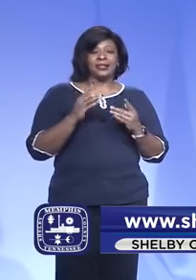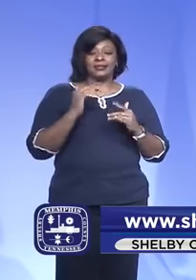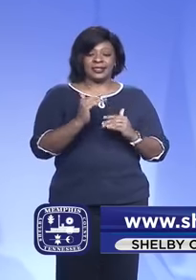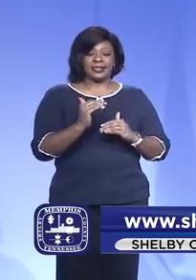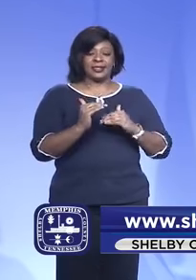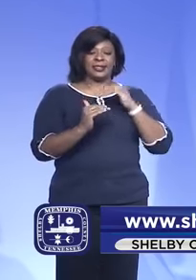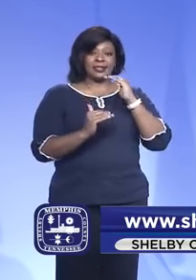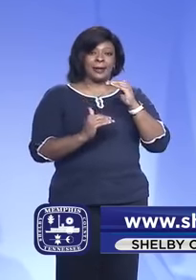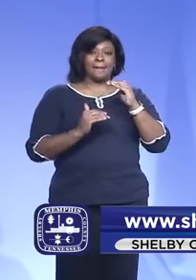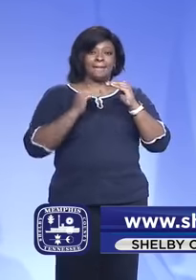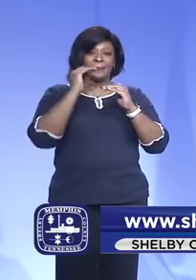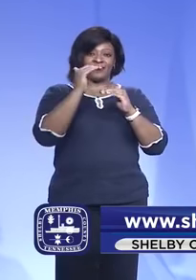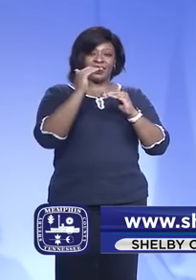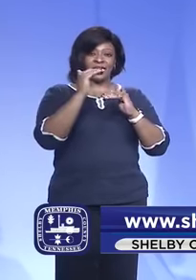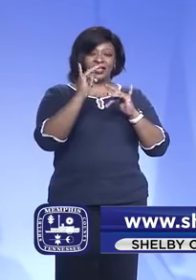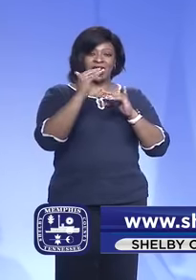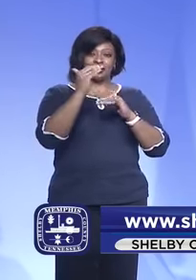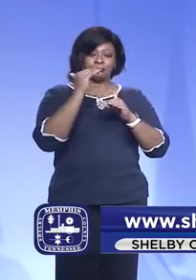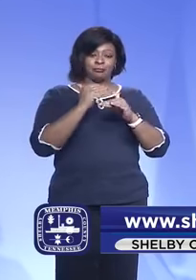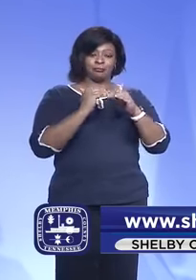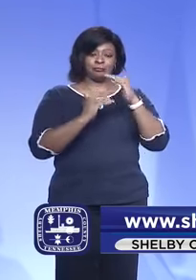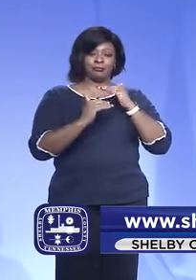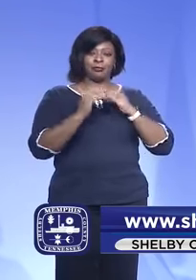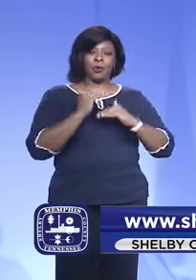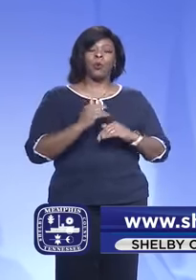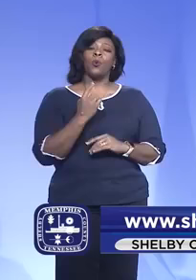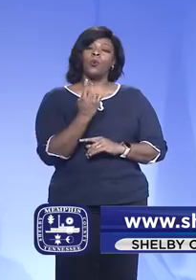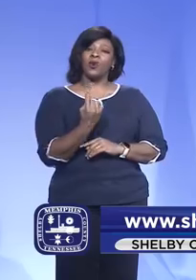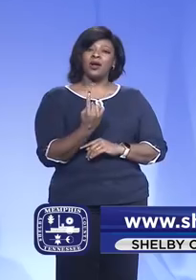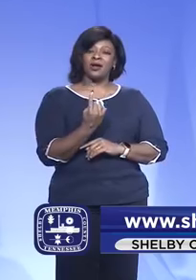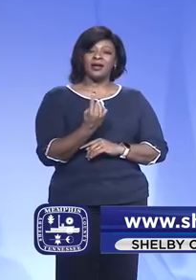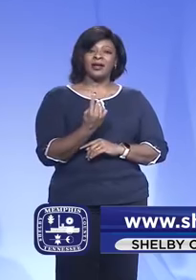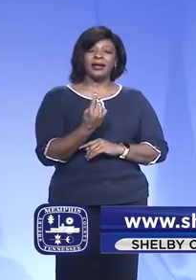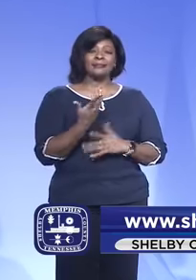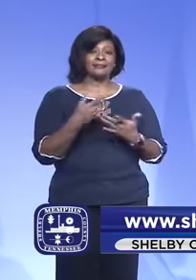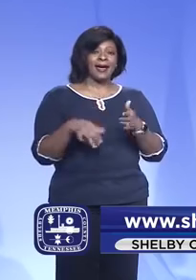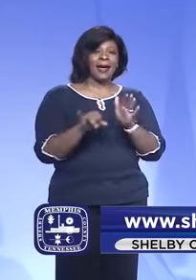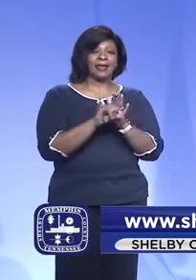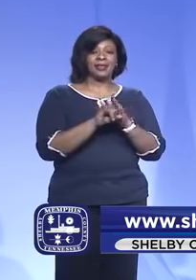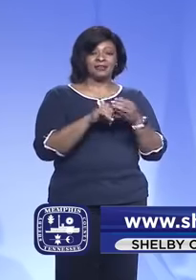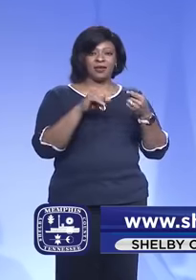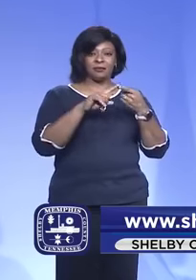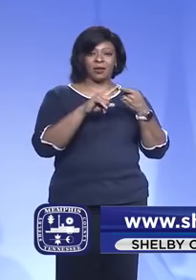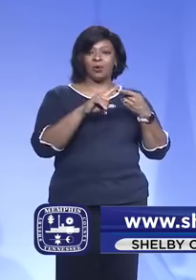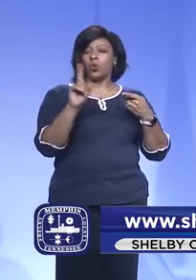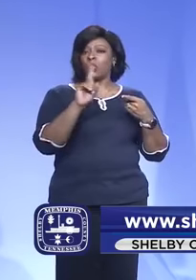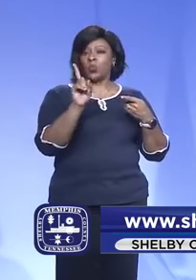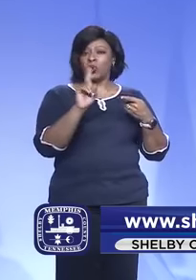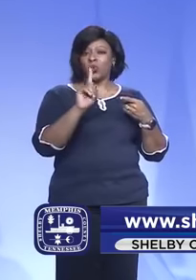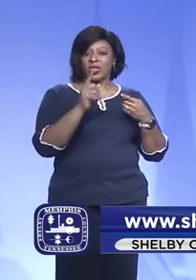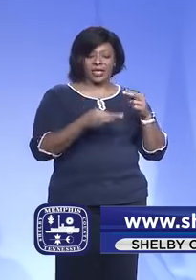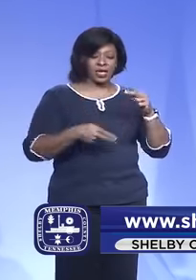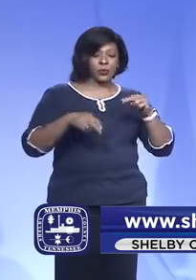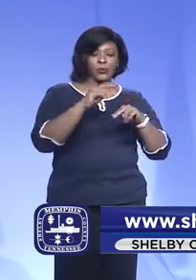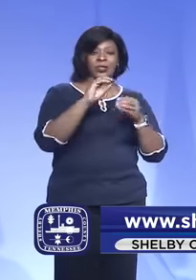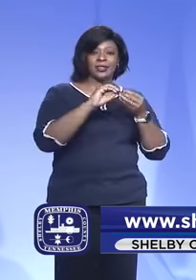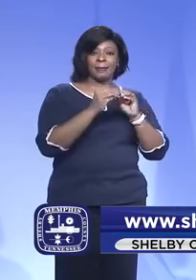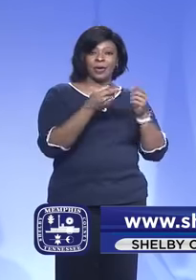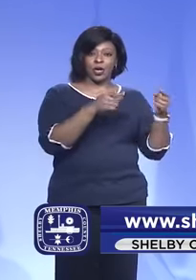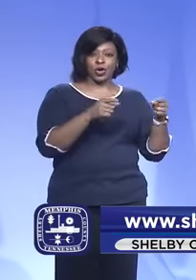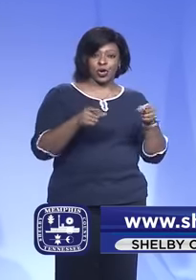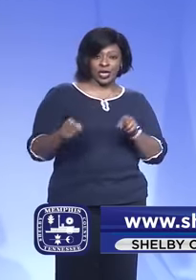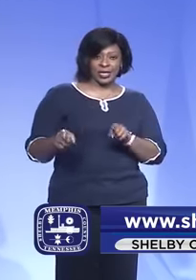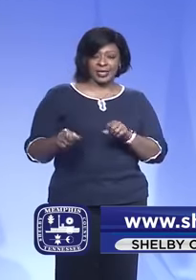fashion. That is, one, identifying where the increase is